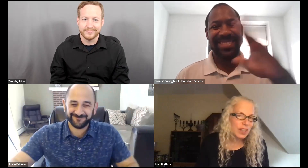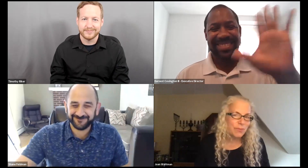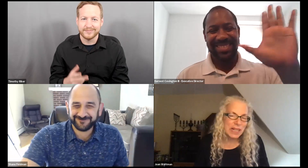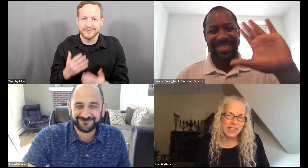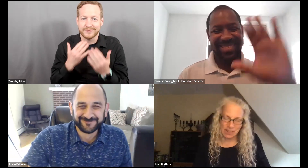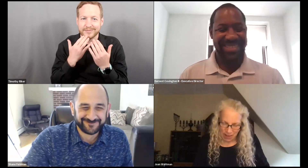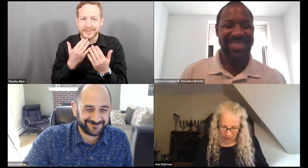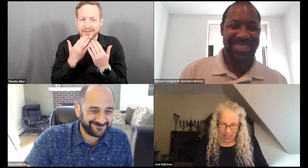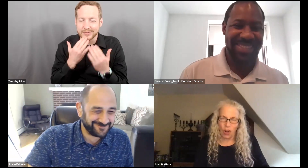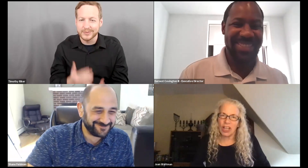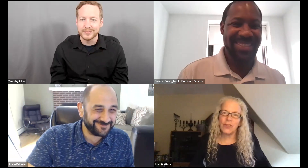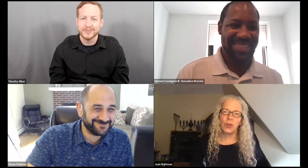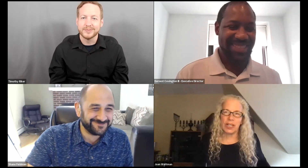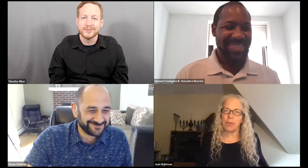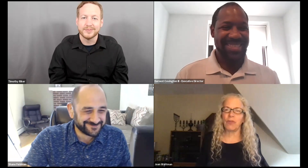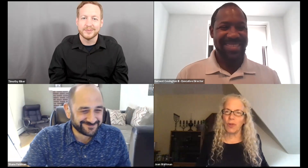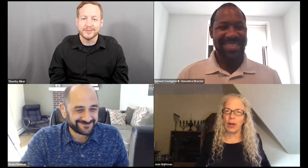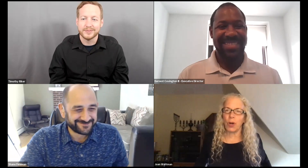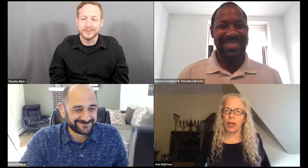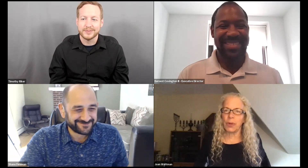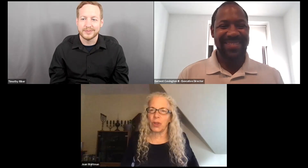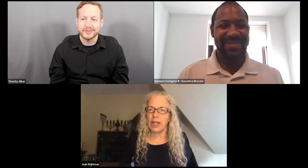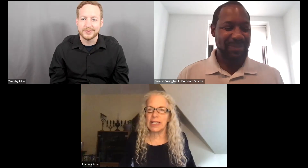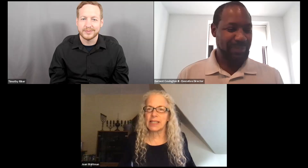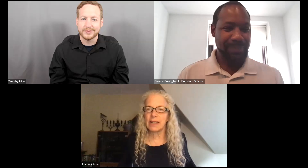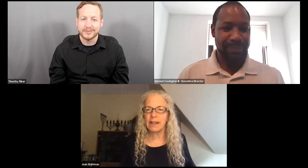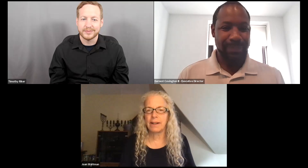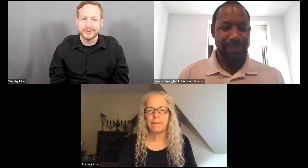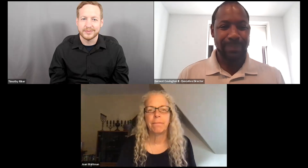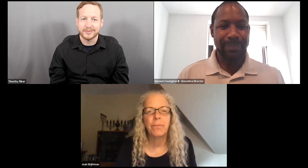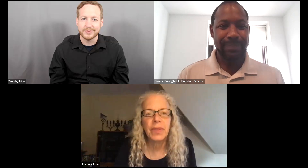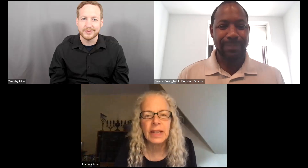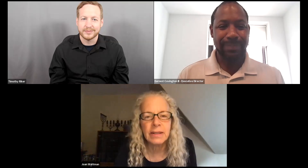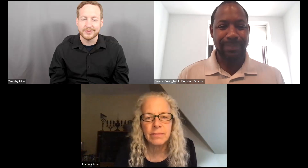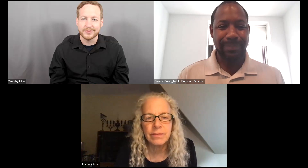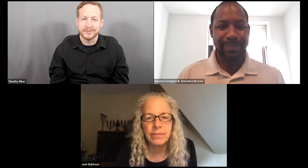of luck to all of you. And it's been great working with you on this.